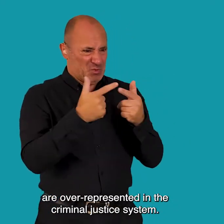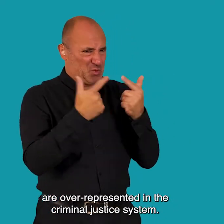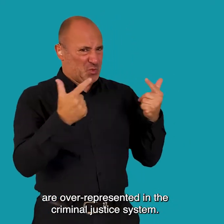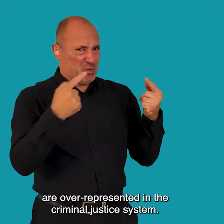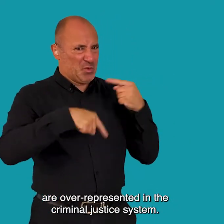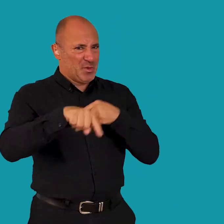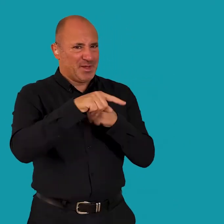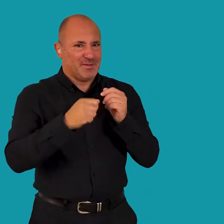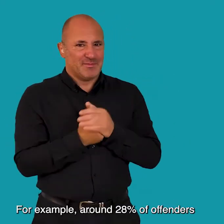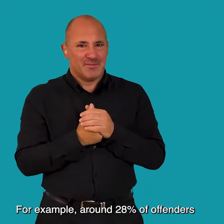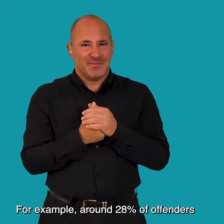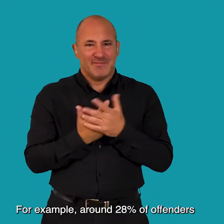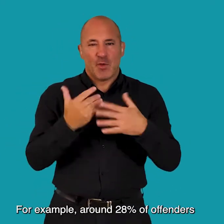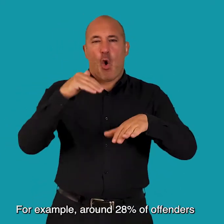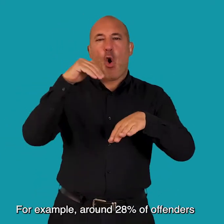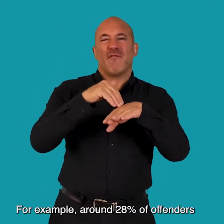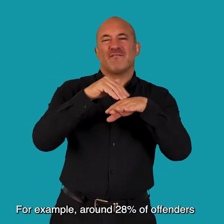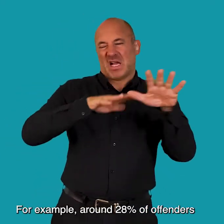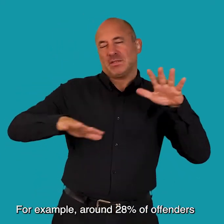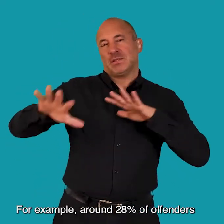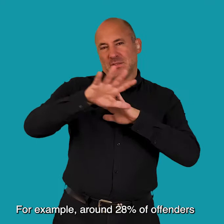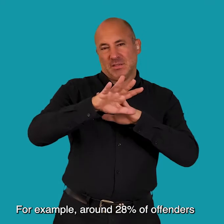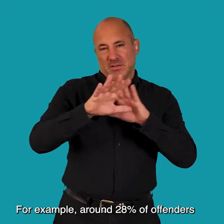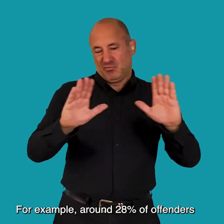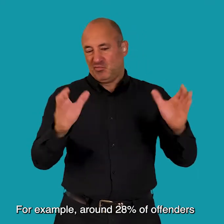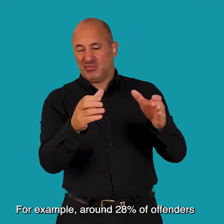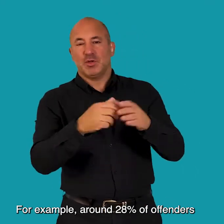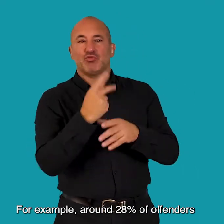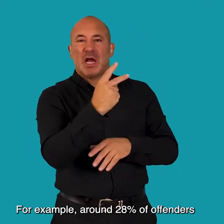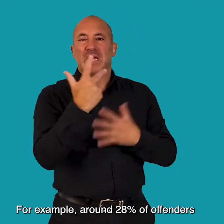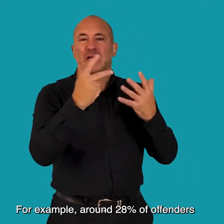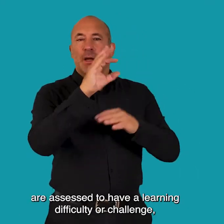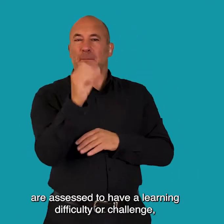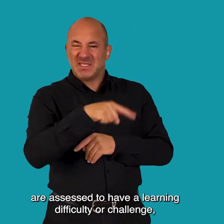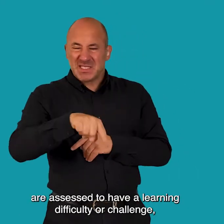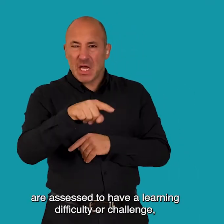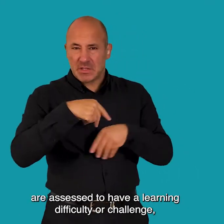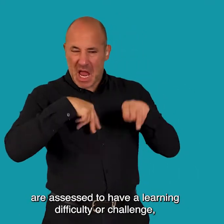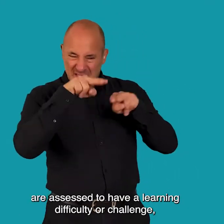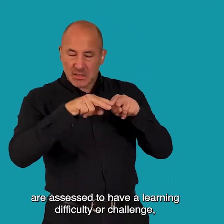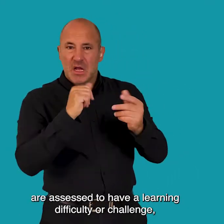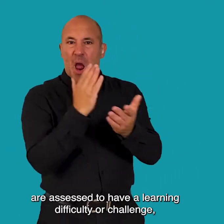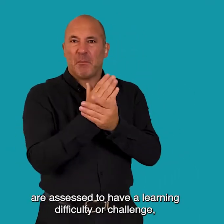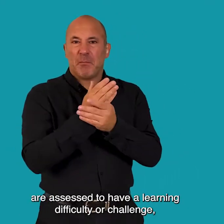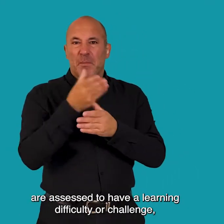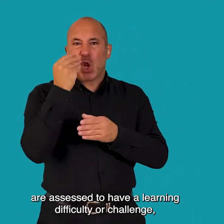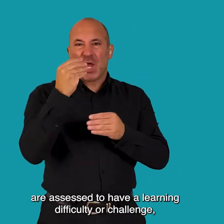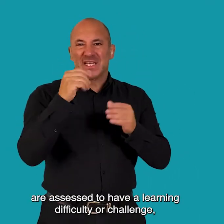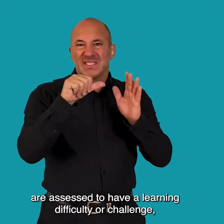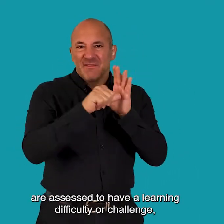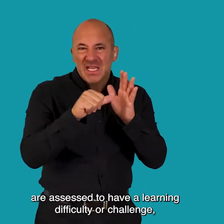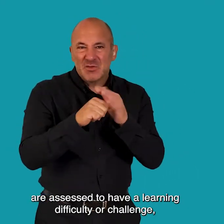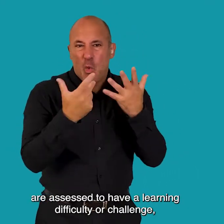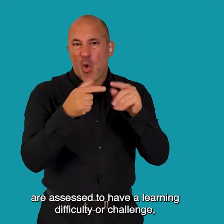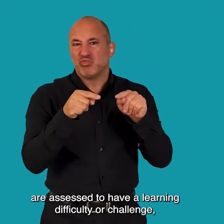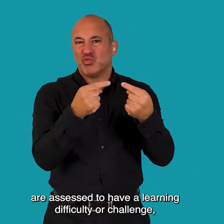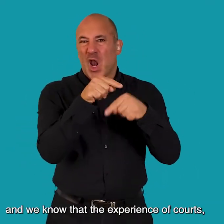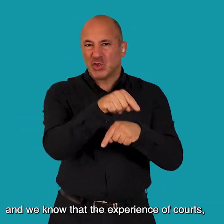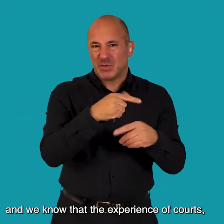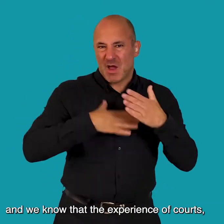system. For example, around 28% of offenders are assessed to have a learning difficulty or challenge. And we know